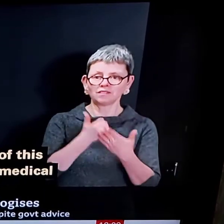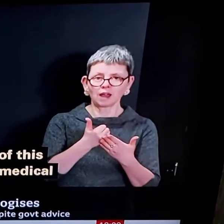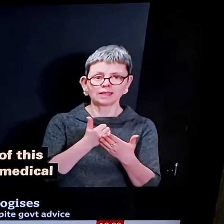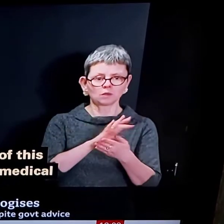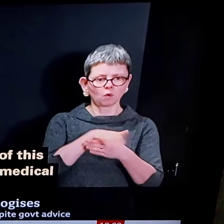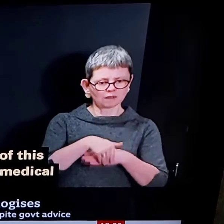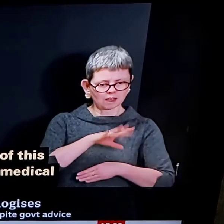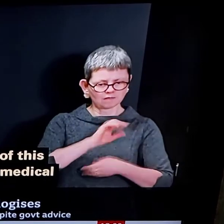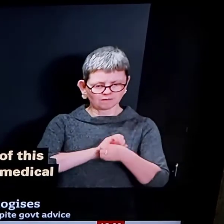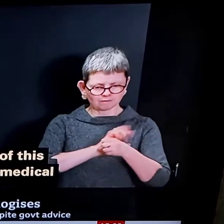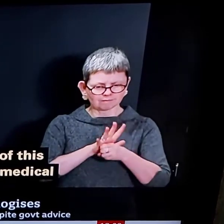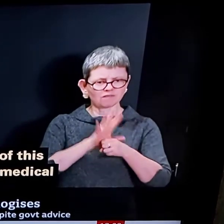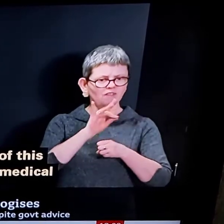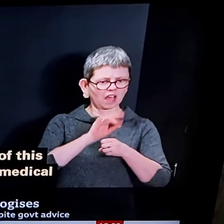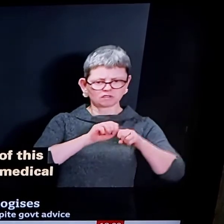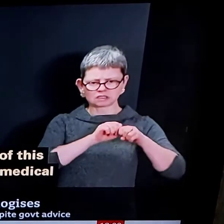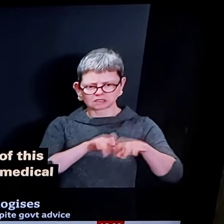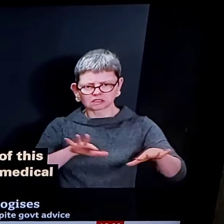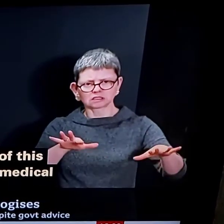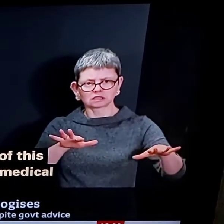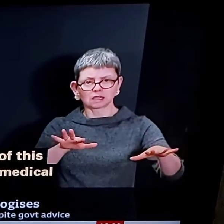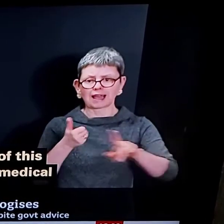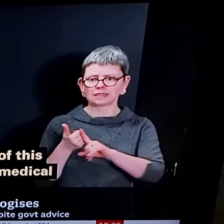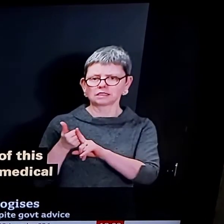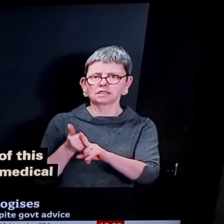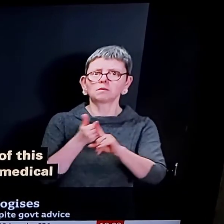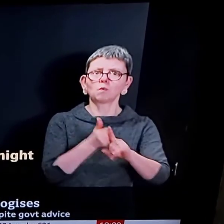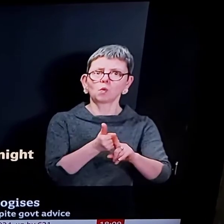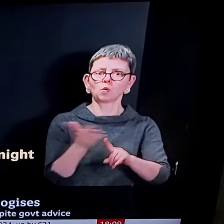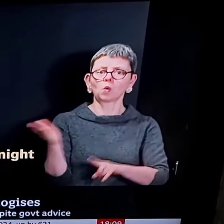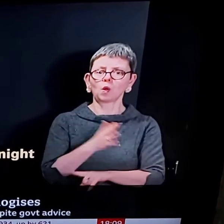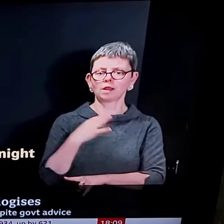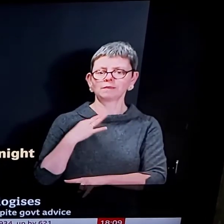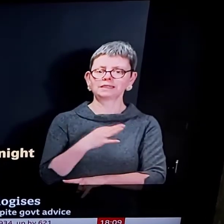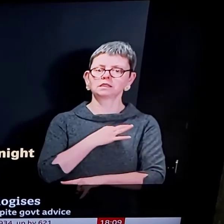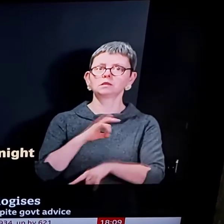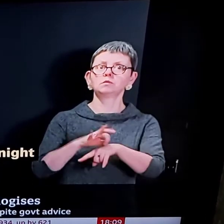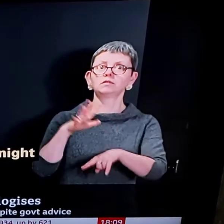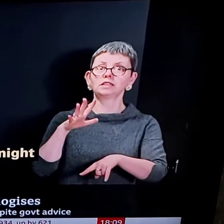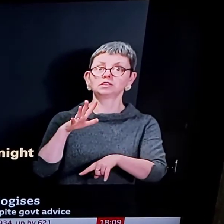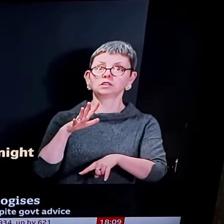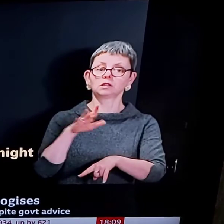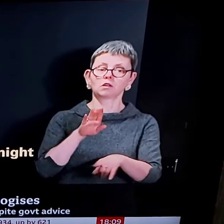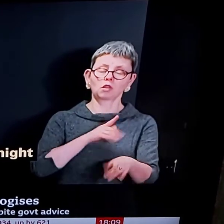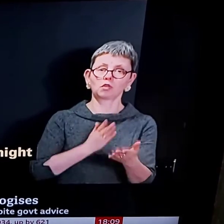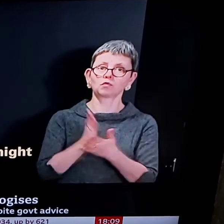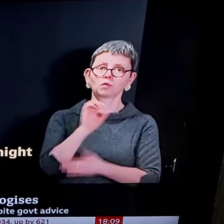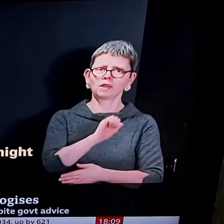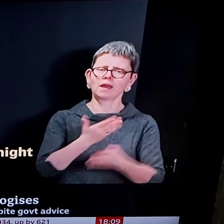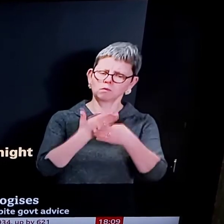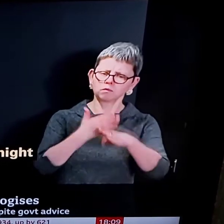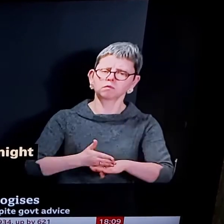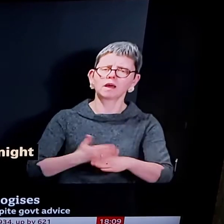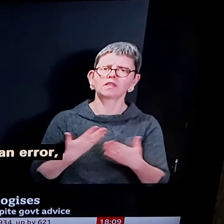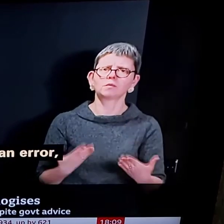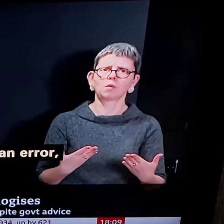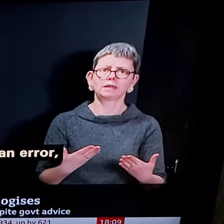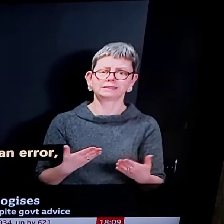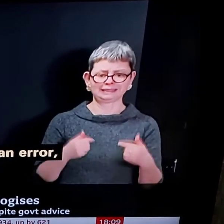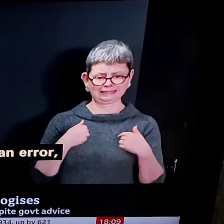to support the medical profession as they work night and day to save lives. This was a mistake, human